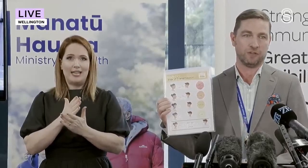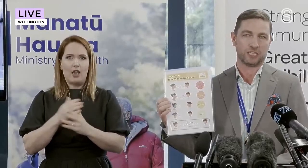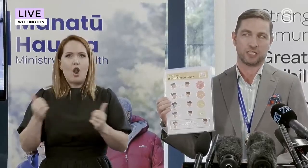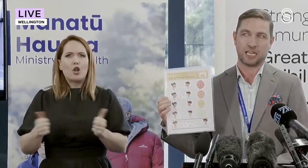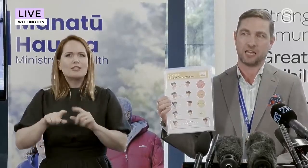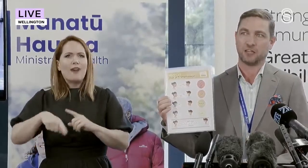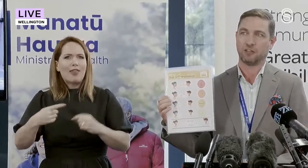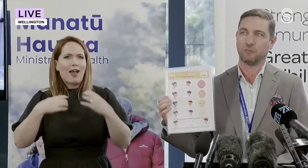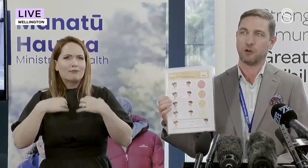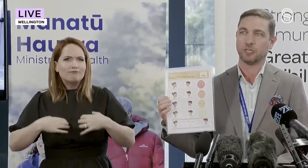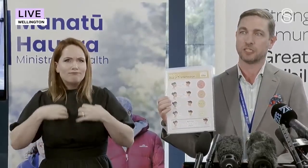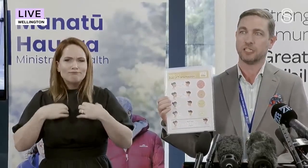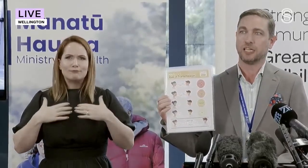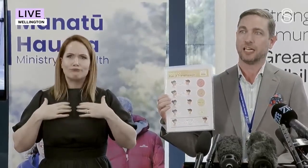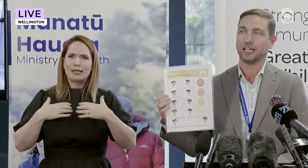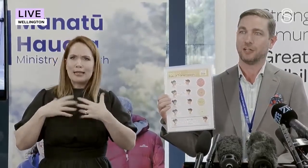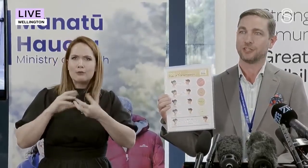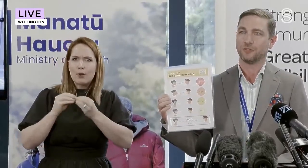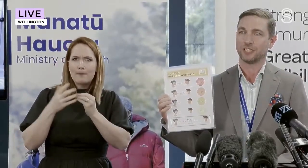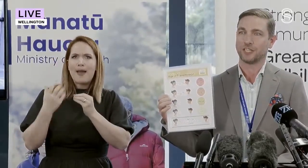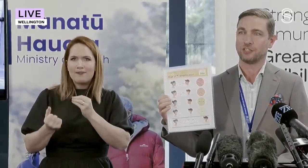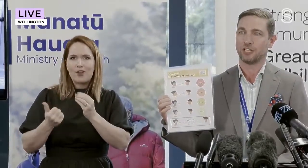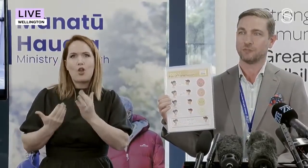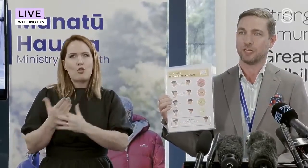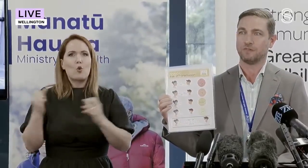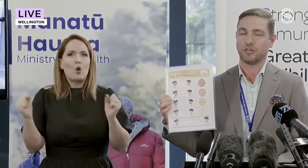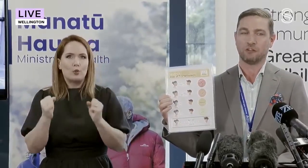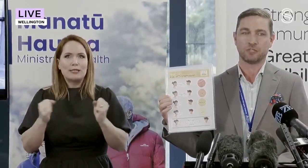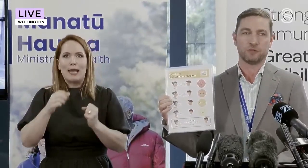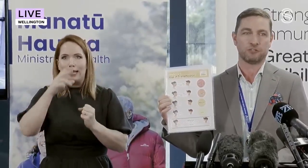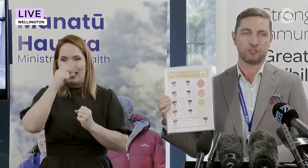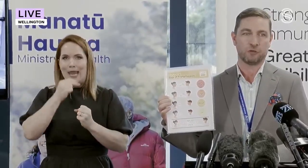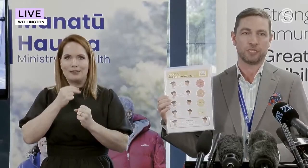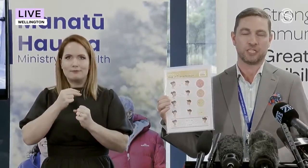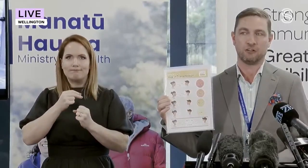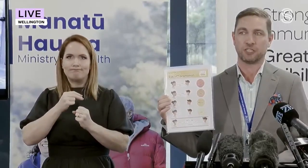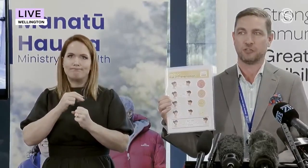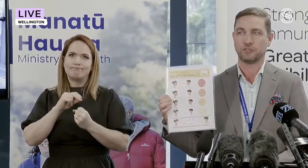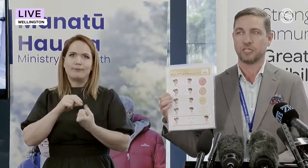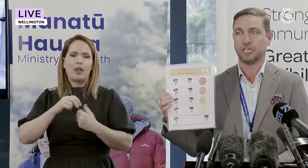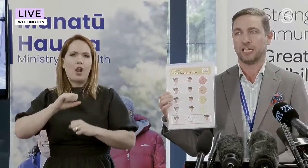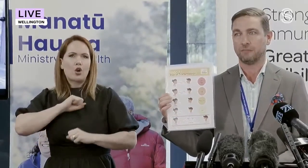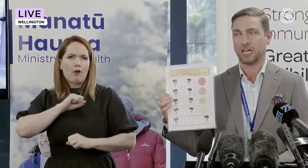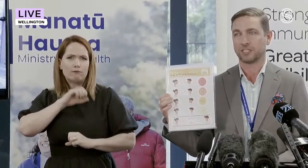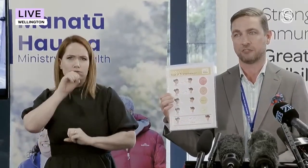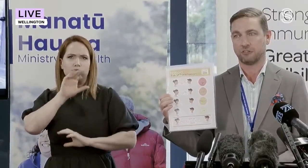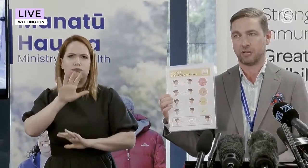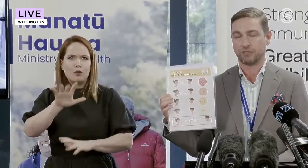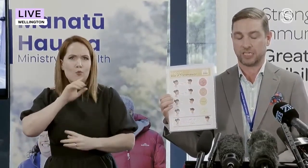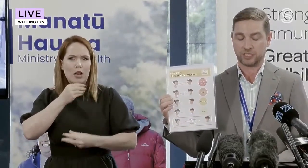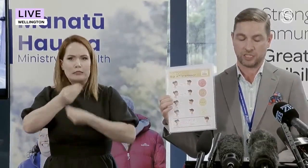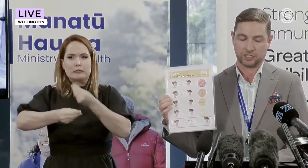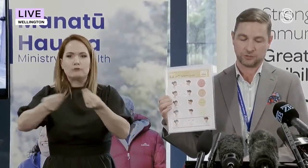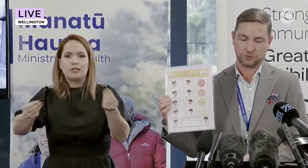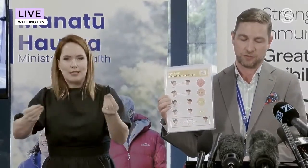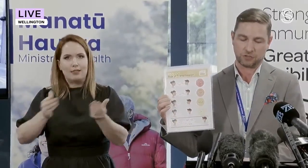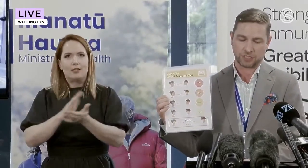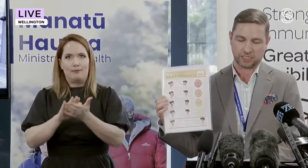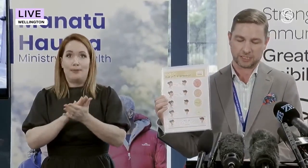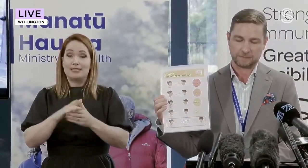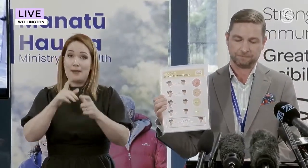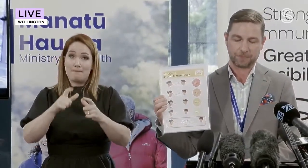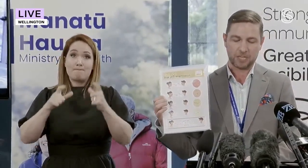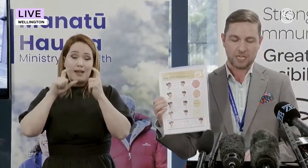respiratory infections out there at the moment, lots of things that are transmitted via respiratory droplets and aerosols, and masks are a great protection against all of